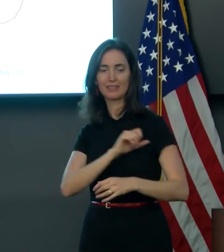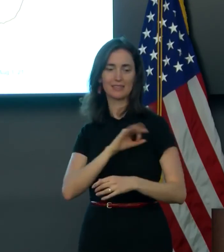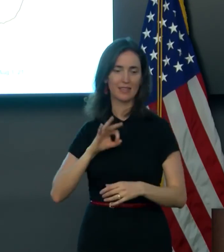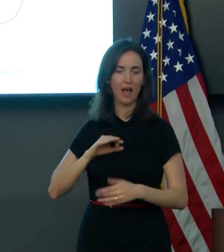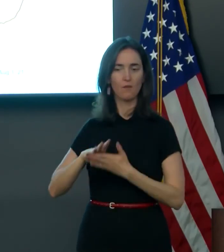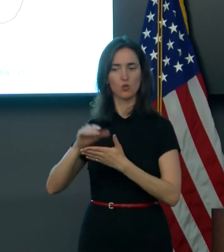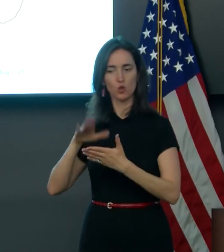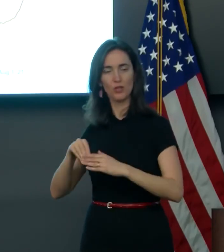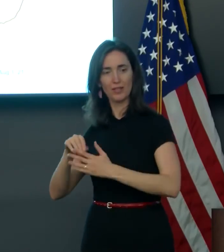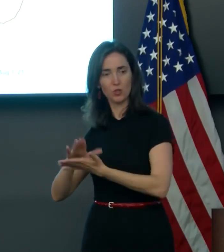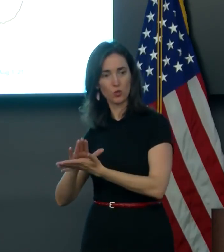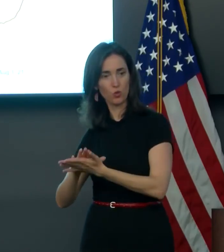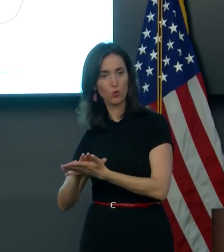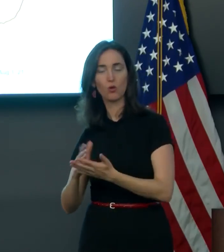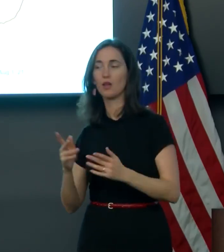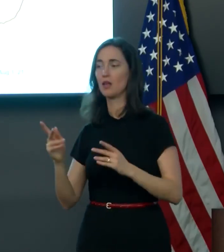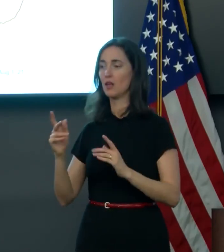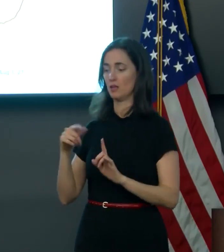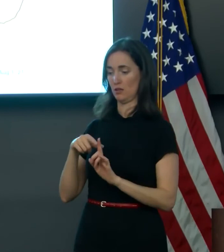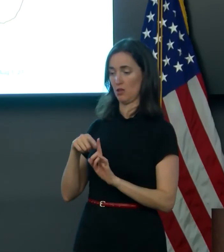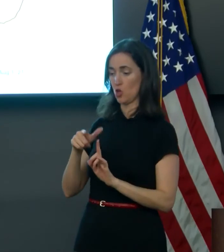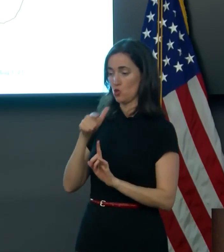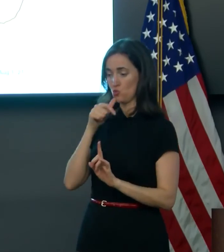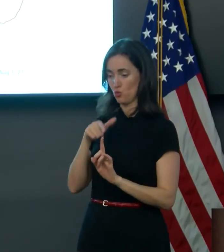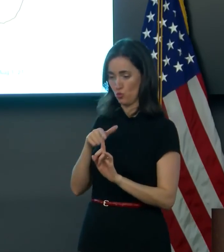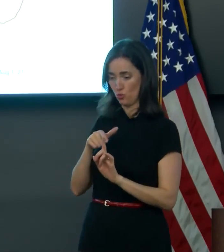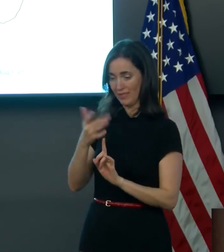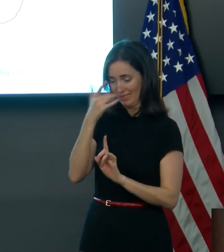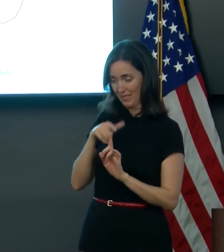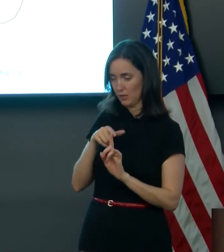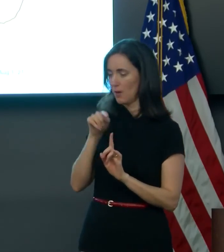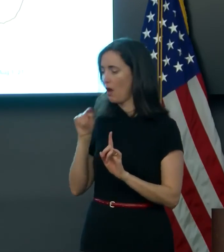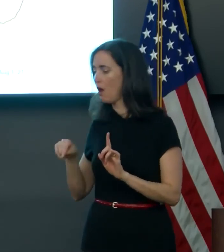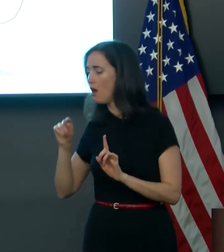in our schools and the number of close contacts that have been identified.